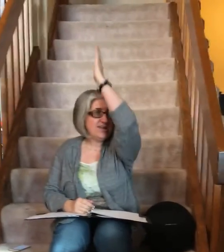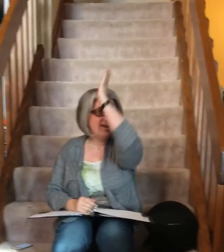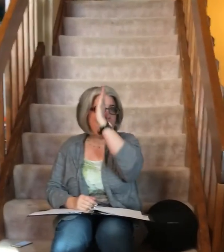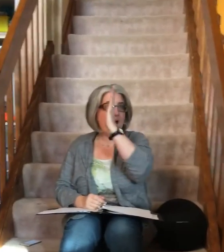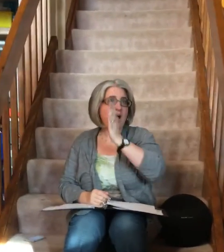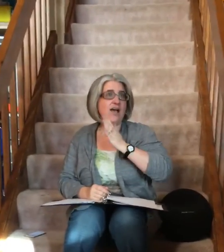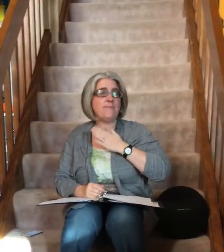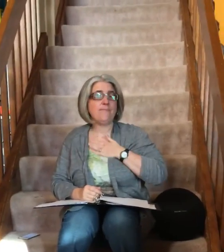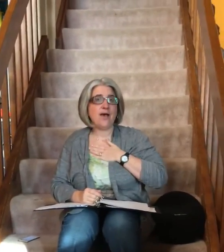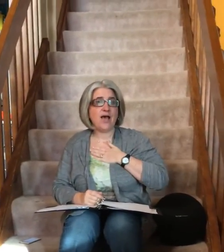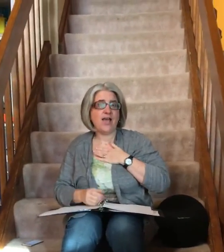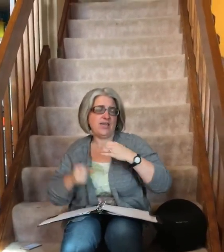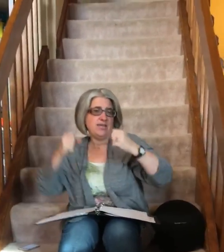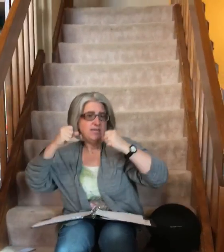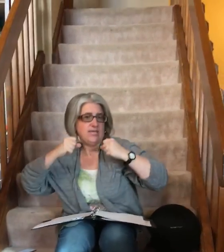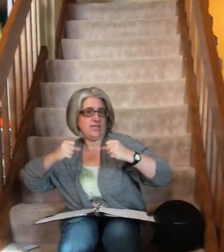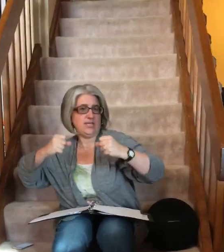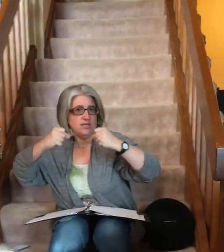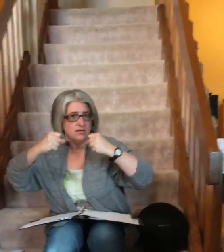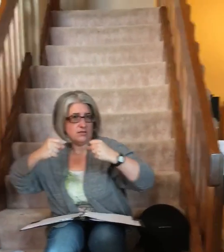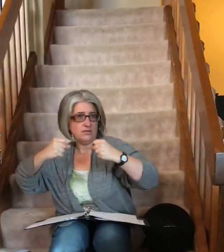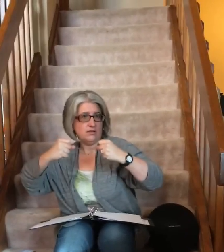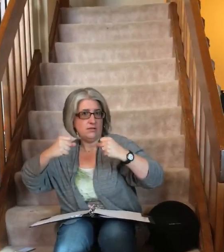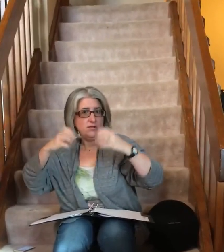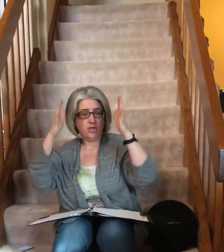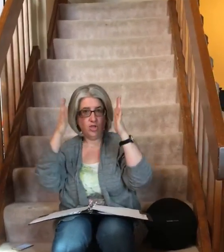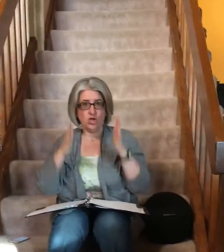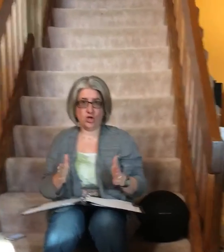God, my healer.